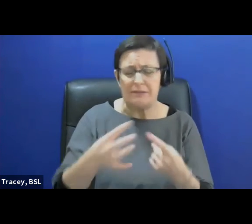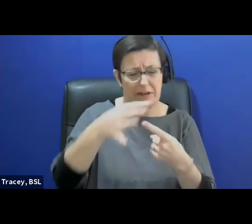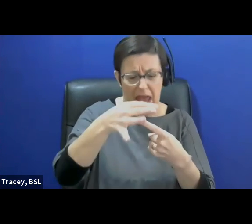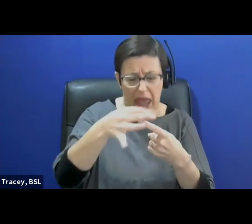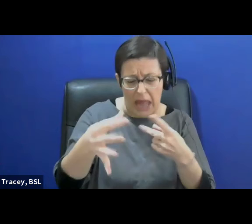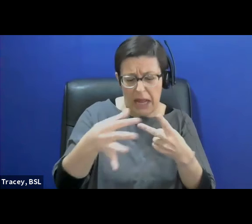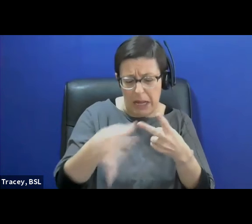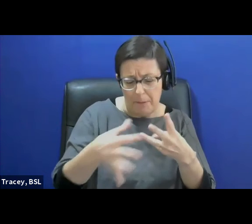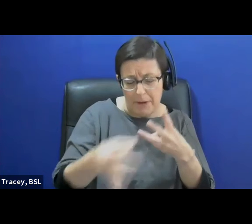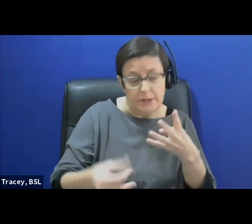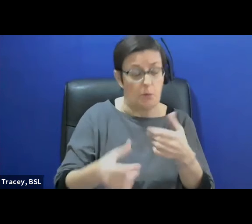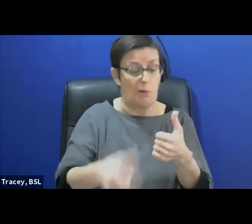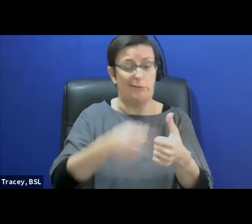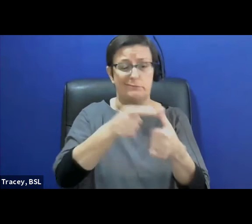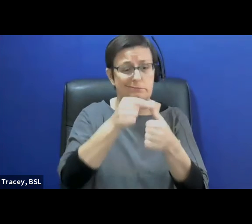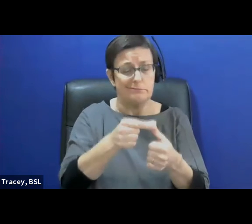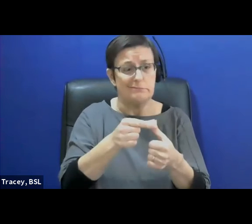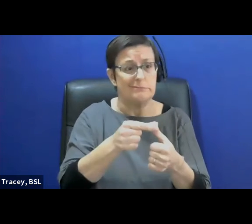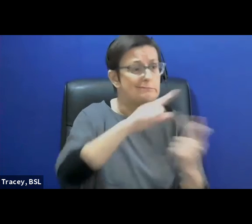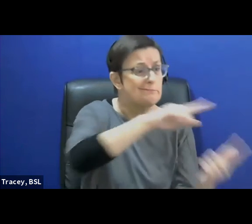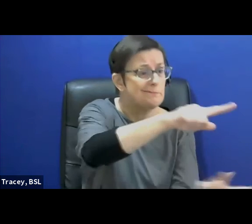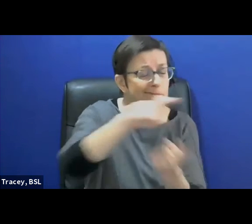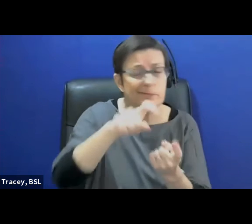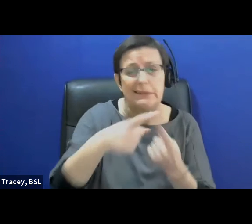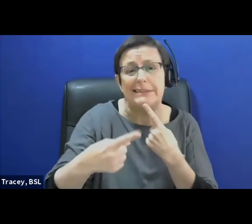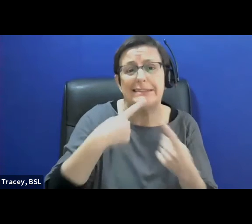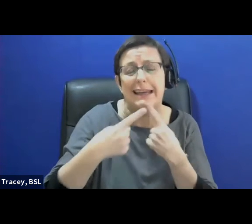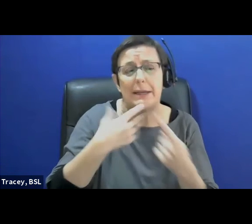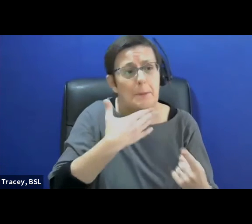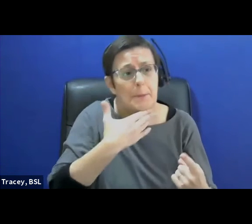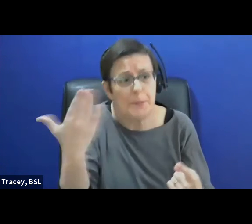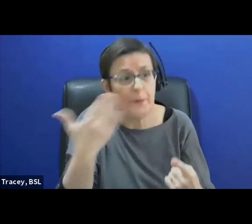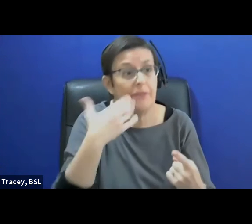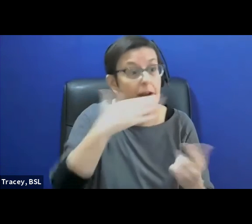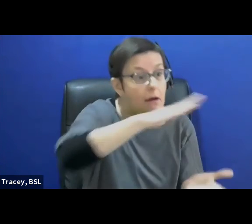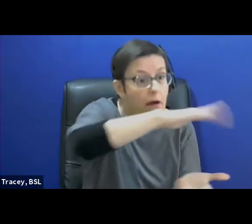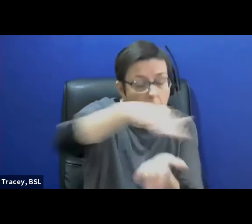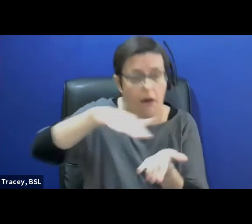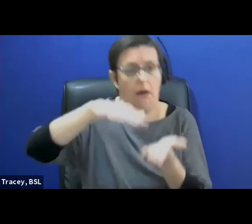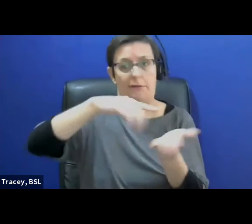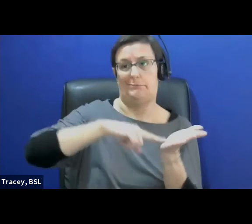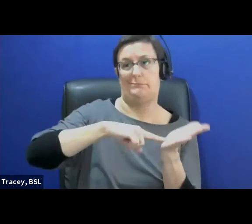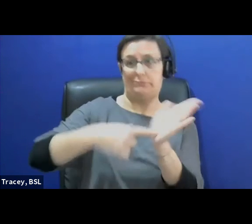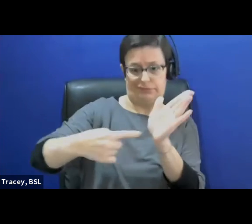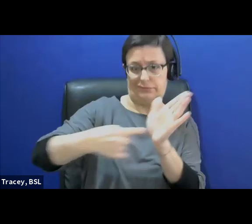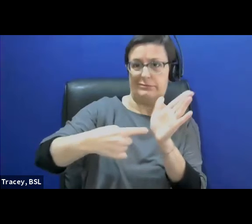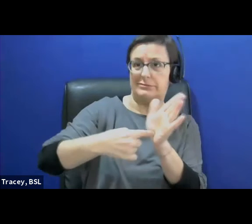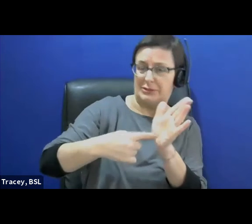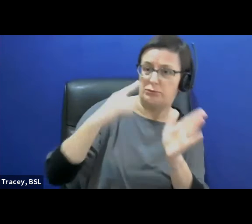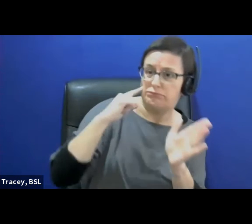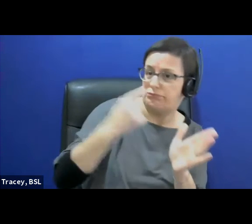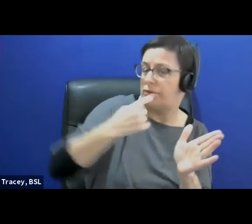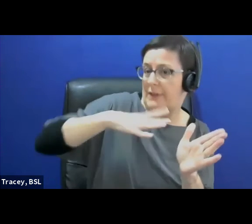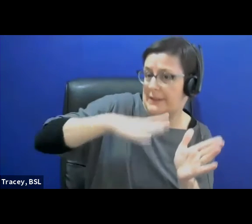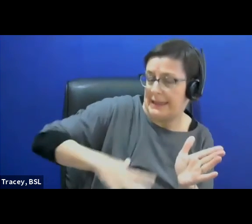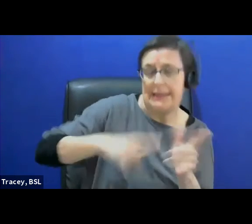of data through to policy language and the implementation of that policy on the ground, and then the impact